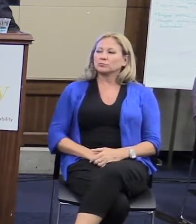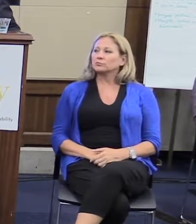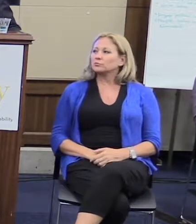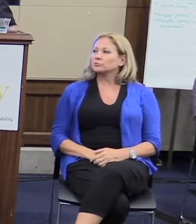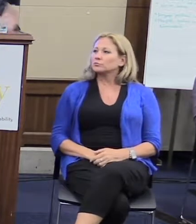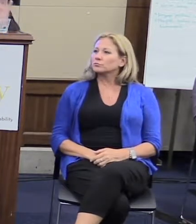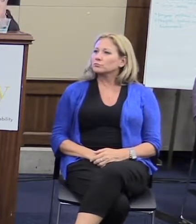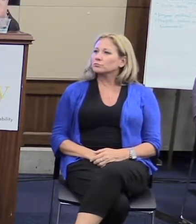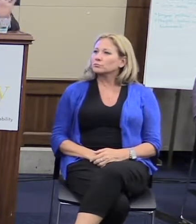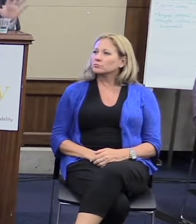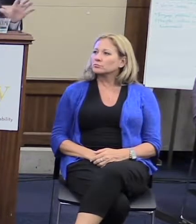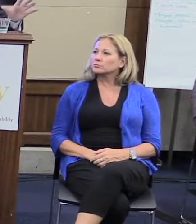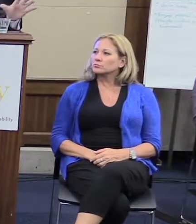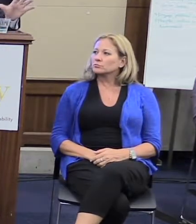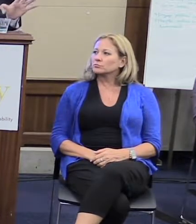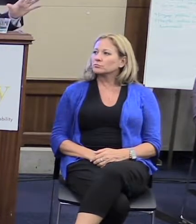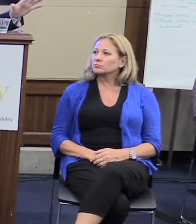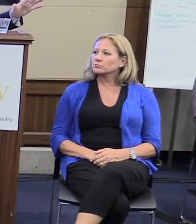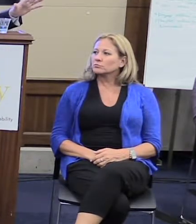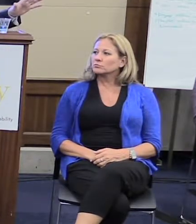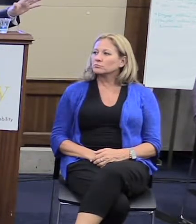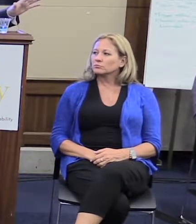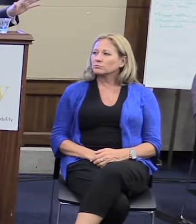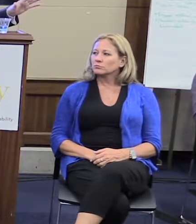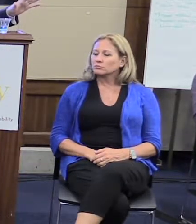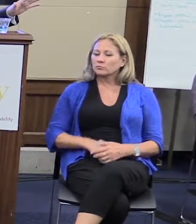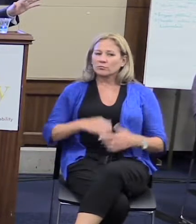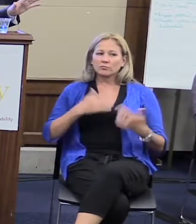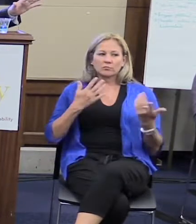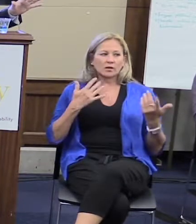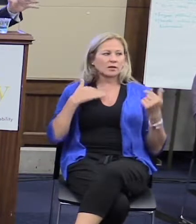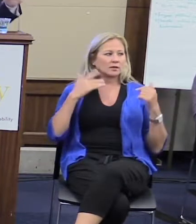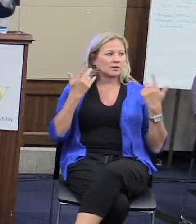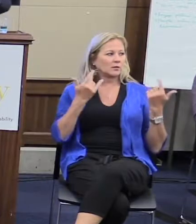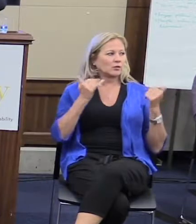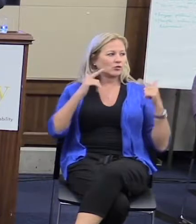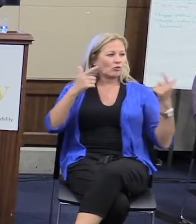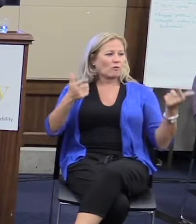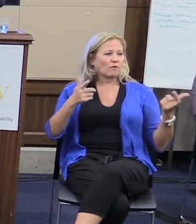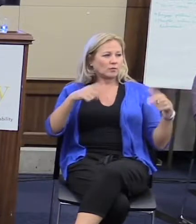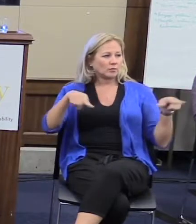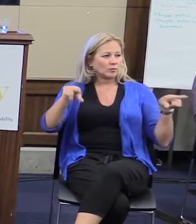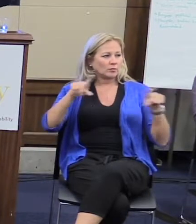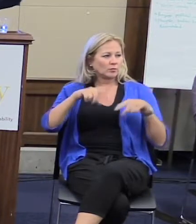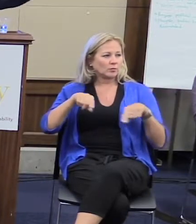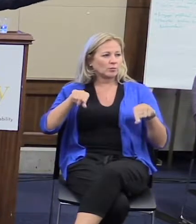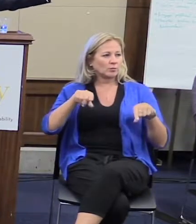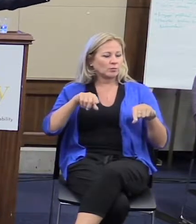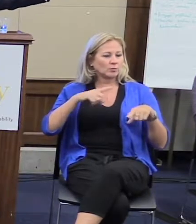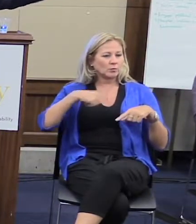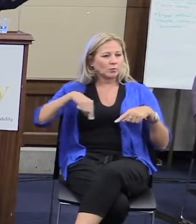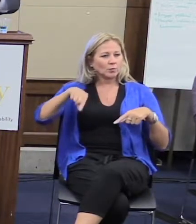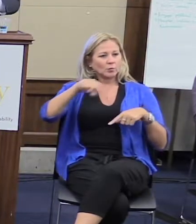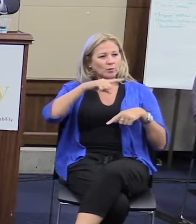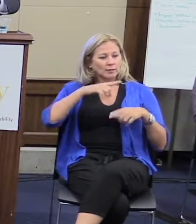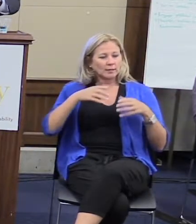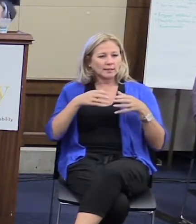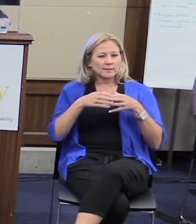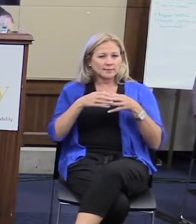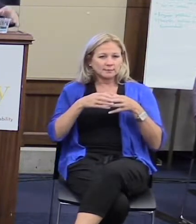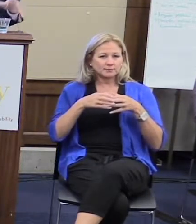Awesome. So let me turn it over to you. I gave you ample time to think of some ideas for what you think we should be, meaning collectively we, not